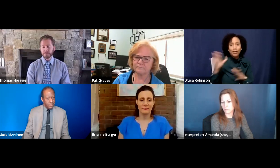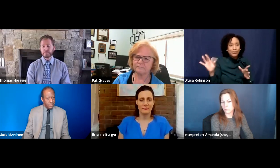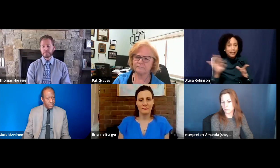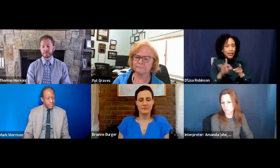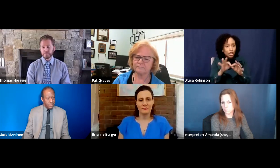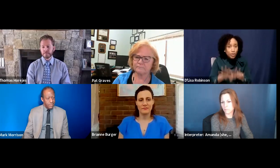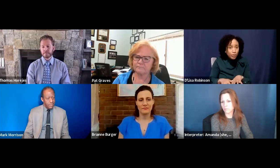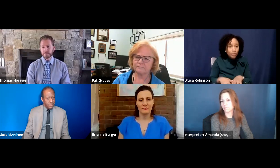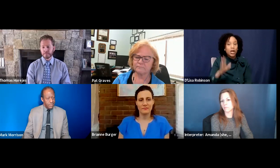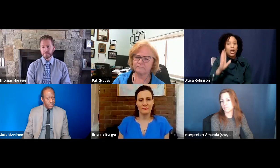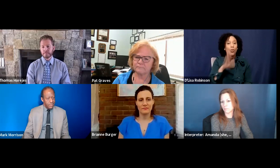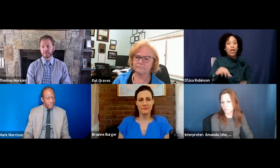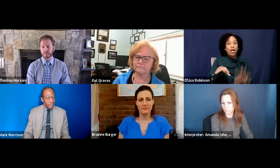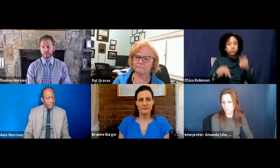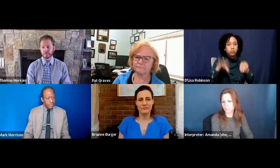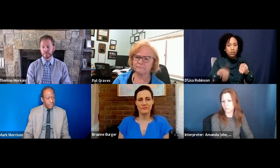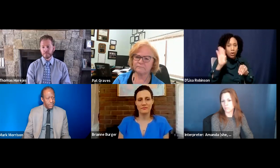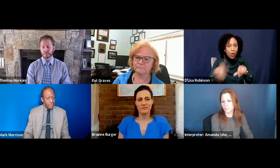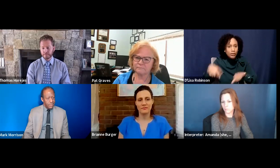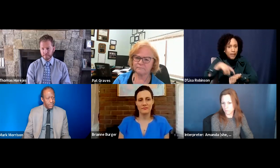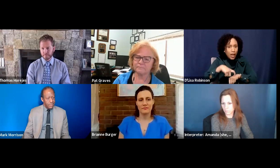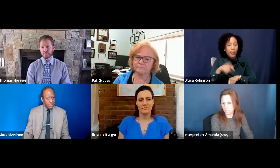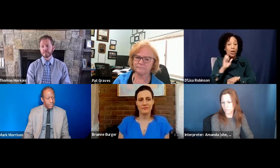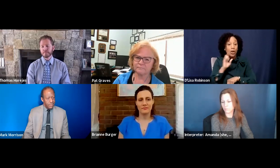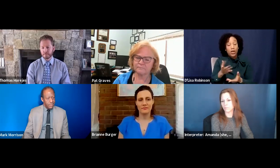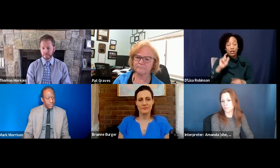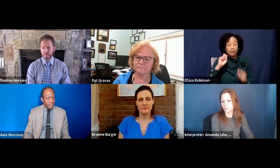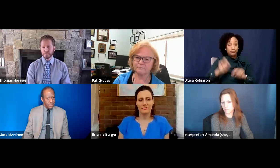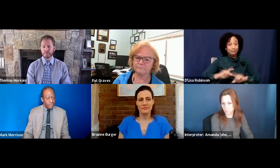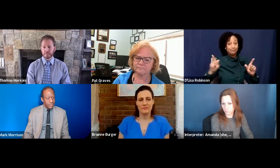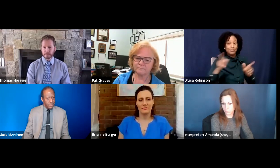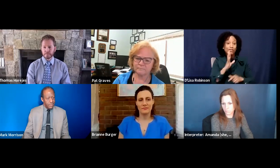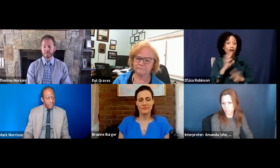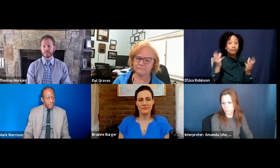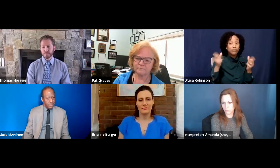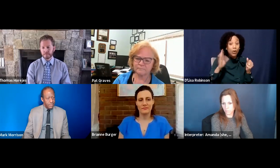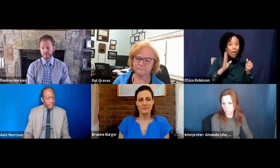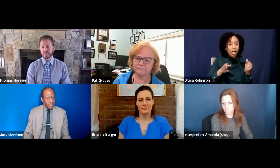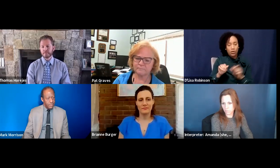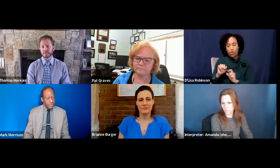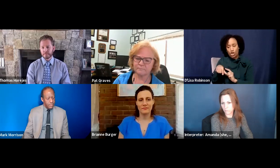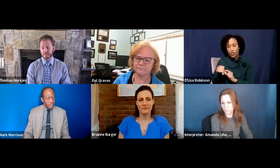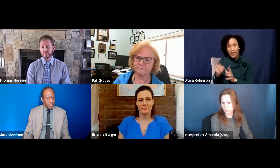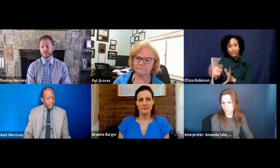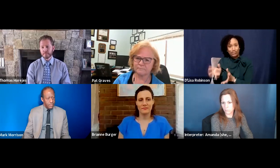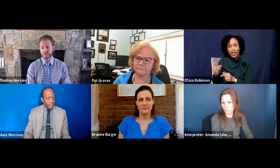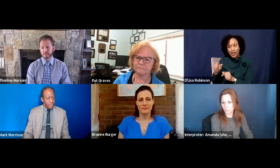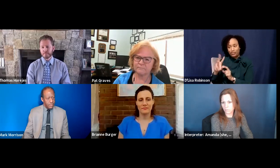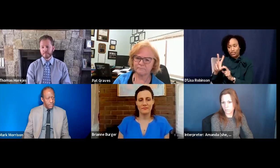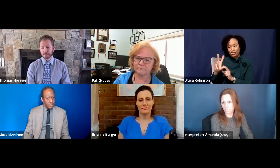So can the CART person connect to the meeting ahead of time to make sure that they are assigned? Will people be turning their videos on or